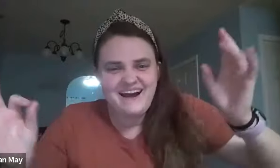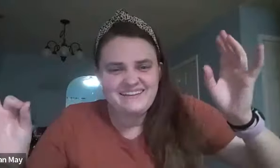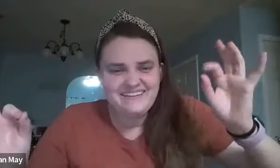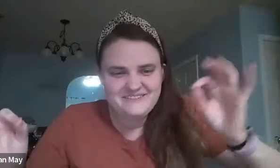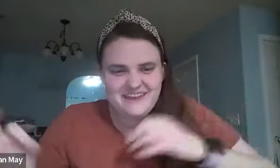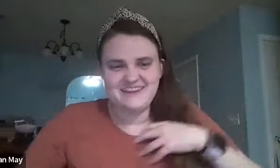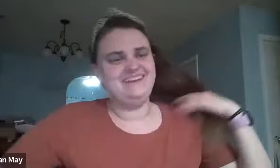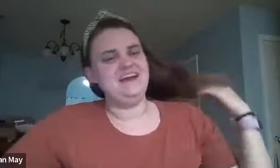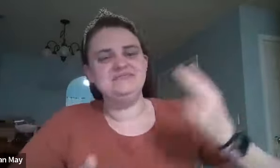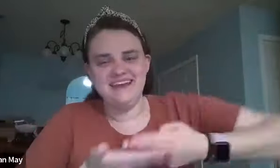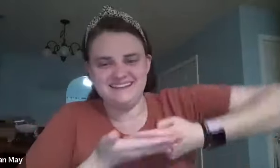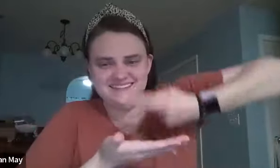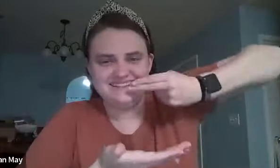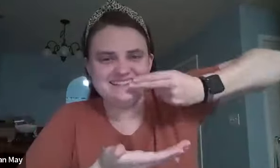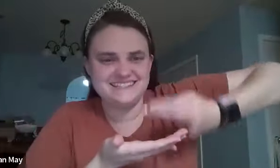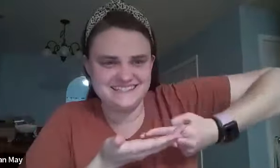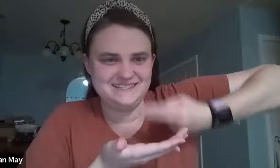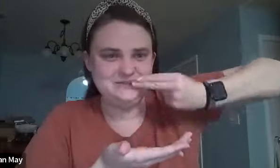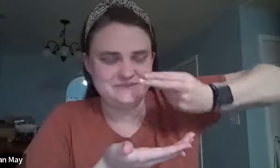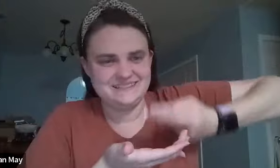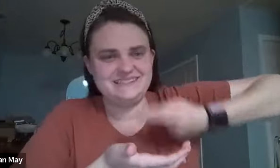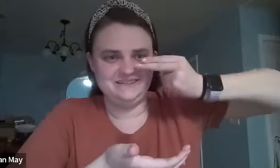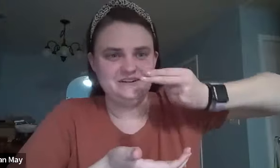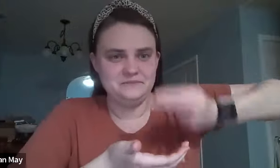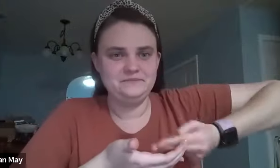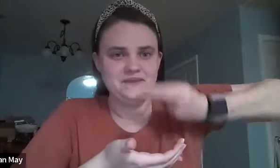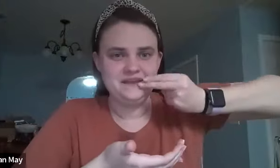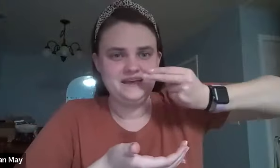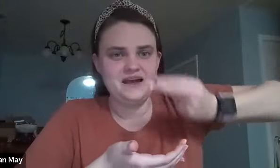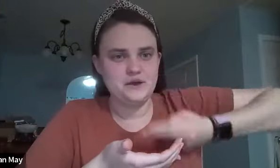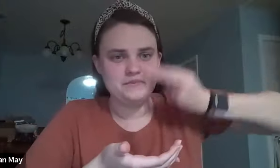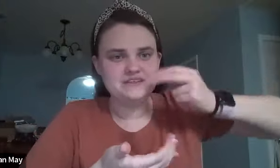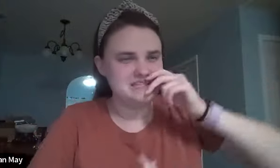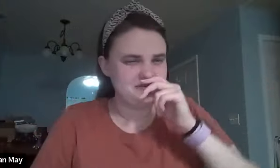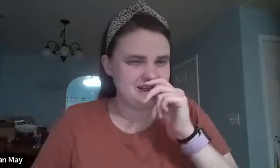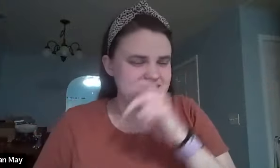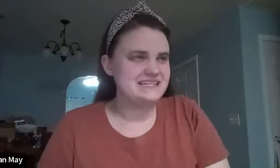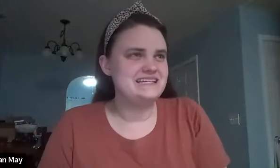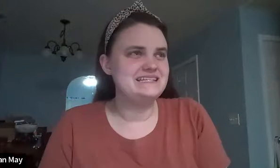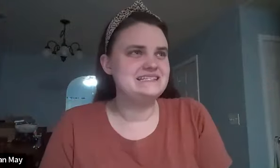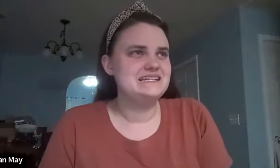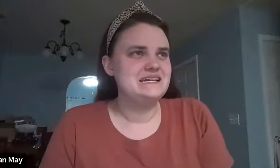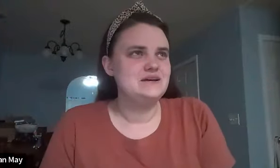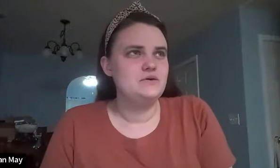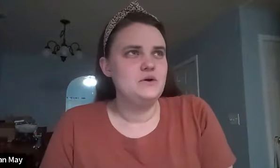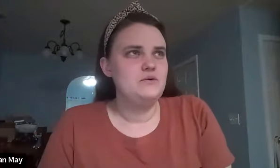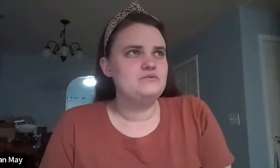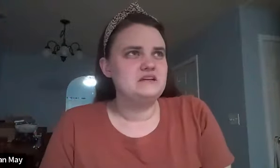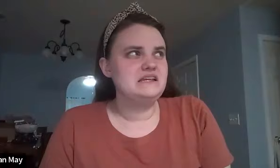I love that. Okay, but yeah, so it's soup, cereal. The difference is